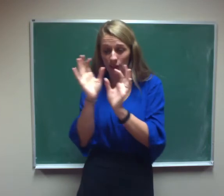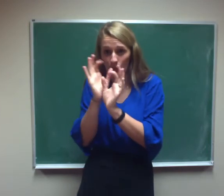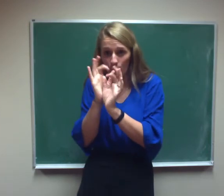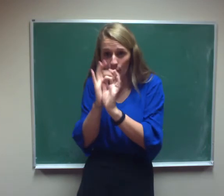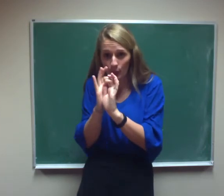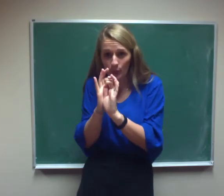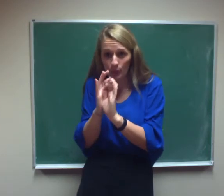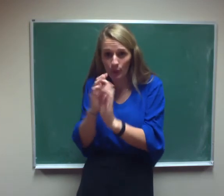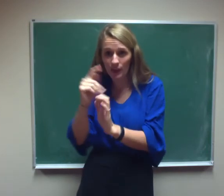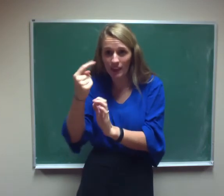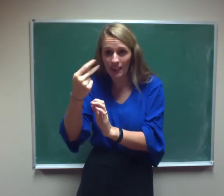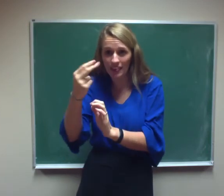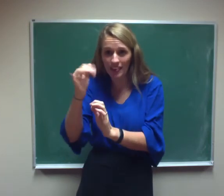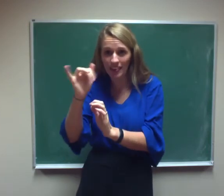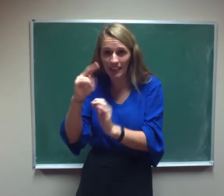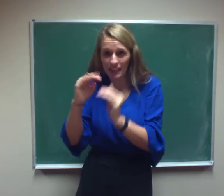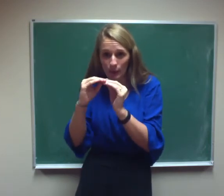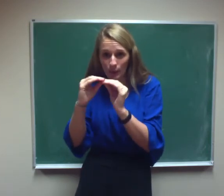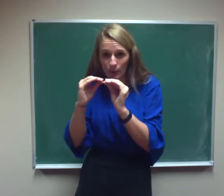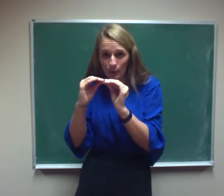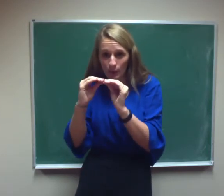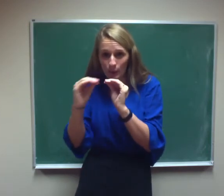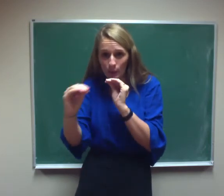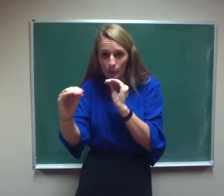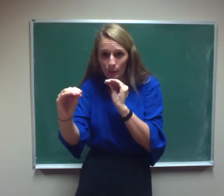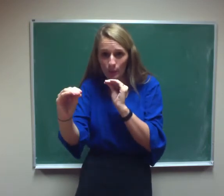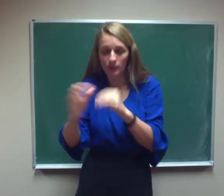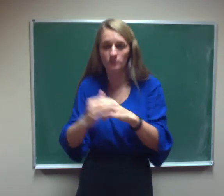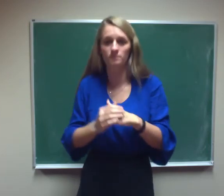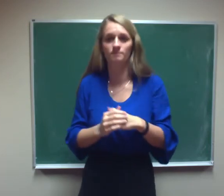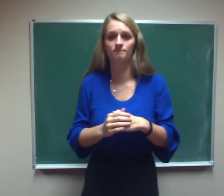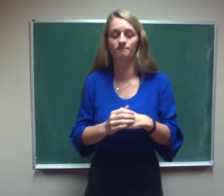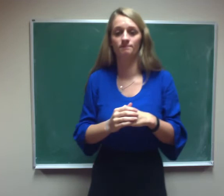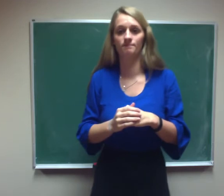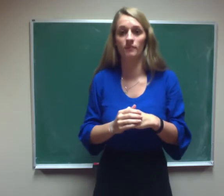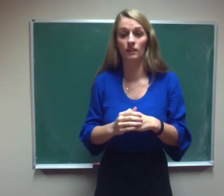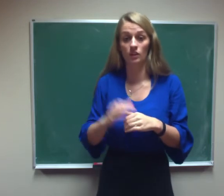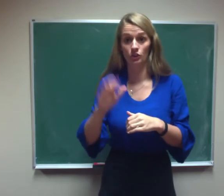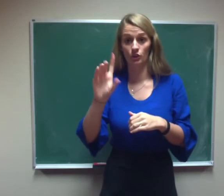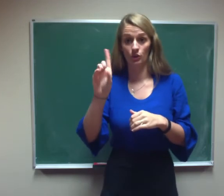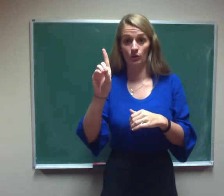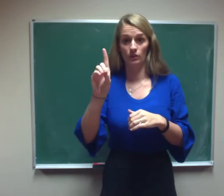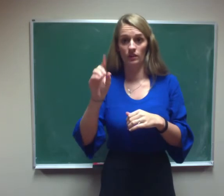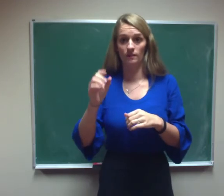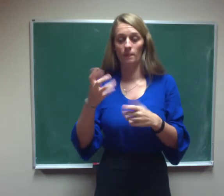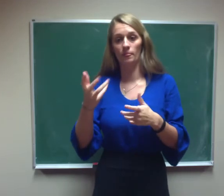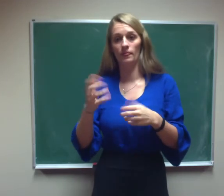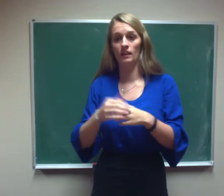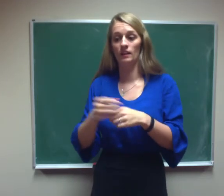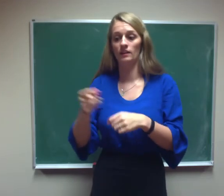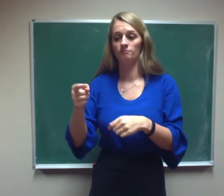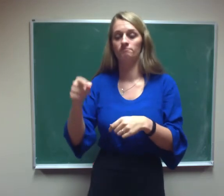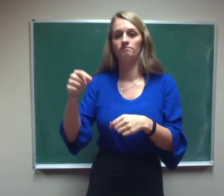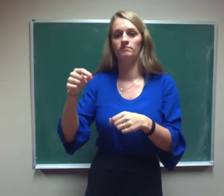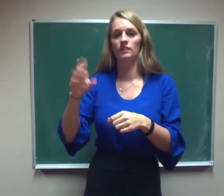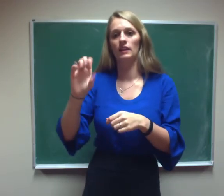readily facilitate a process called diffusion. Diffusion will be defined as the movement of material from areas of high concentration towards